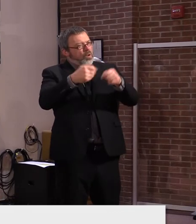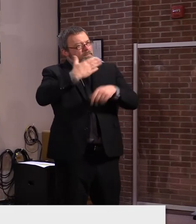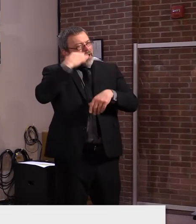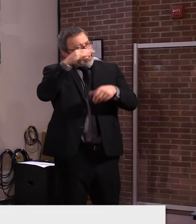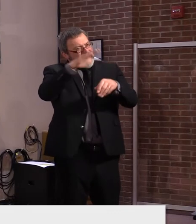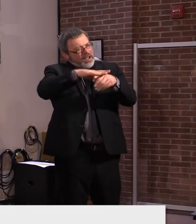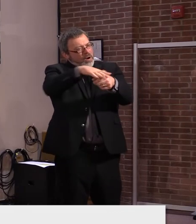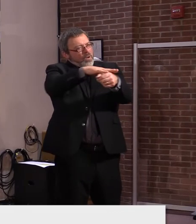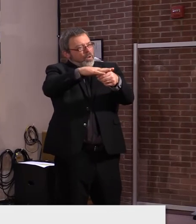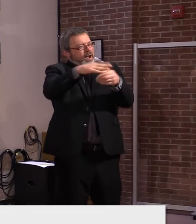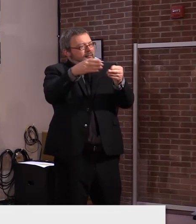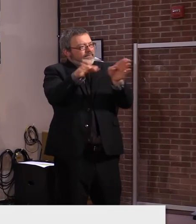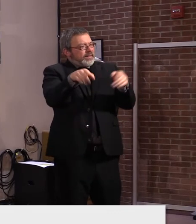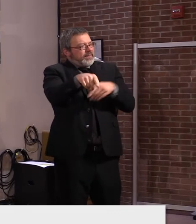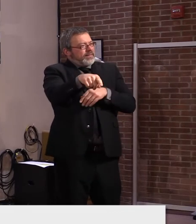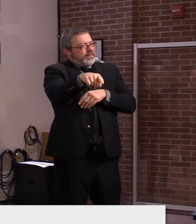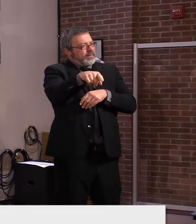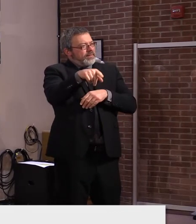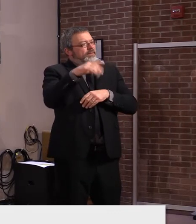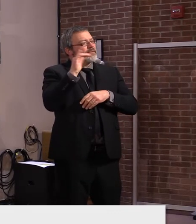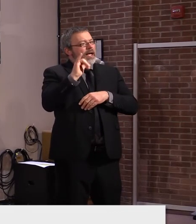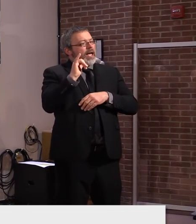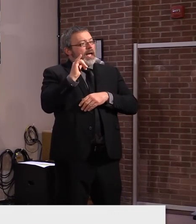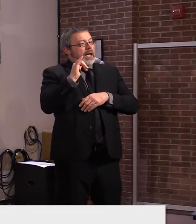before I'd suggest that's an improvement.